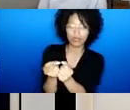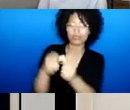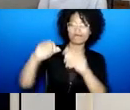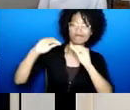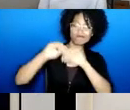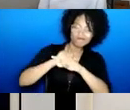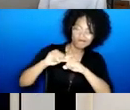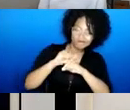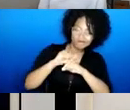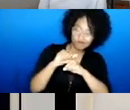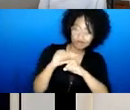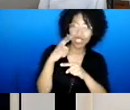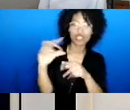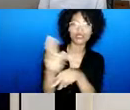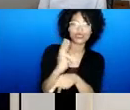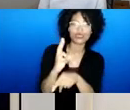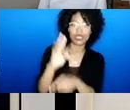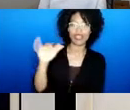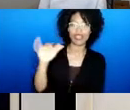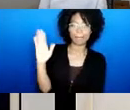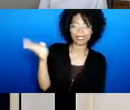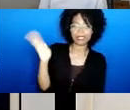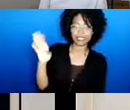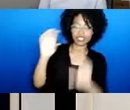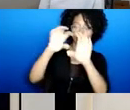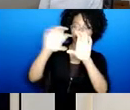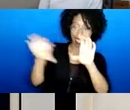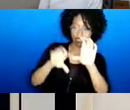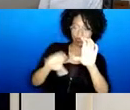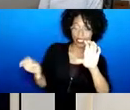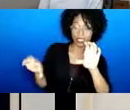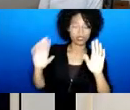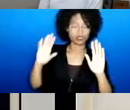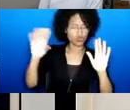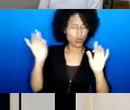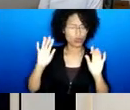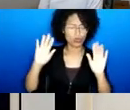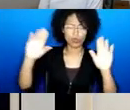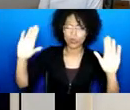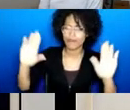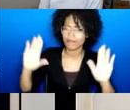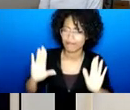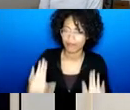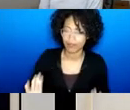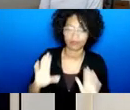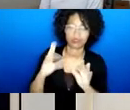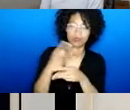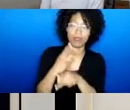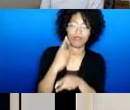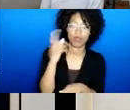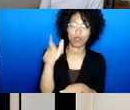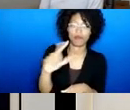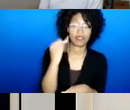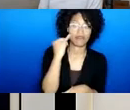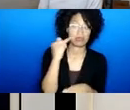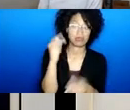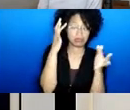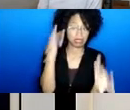presentation gallery. We think it's a terrific product for as many of you who choose to do it,